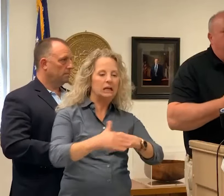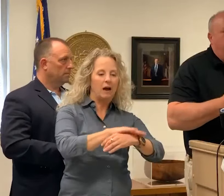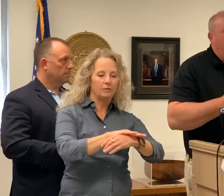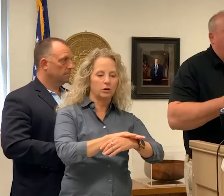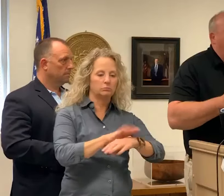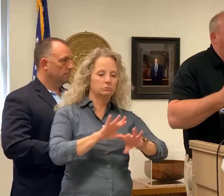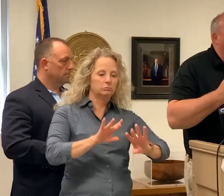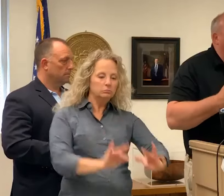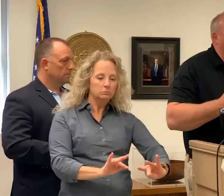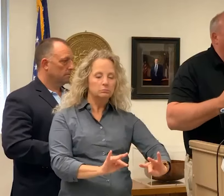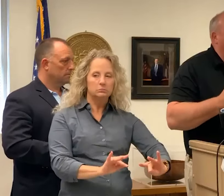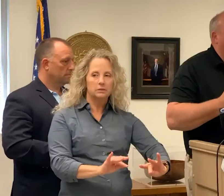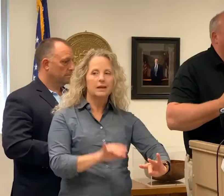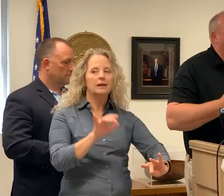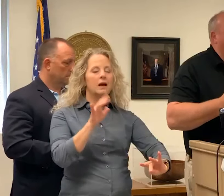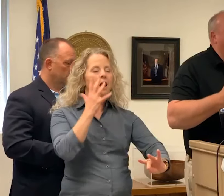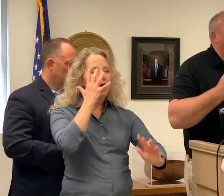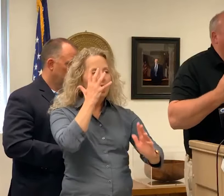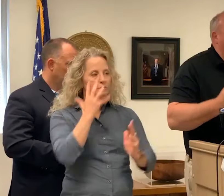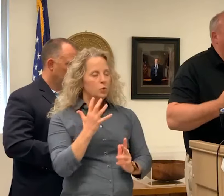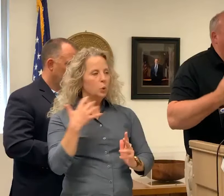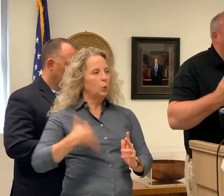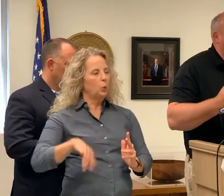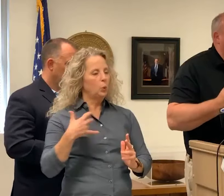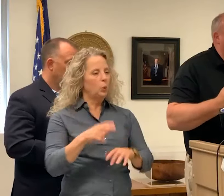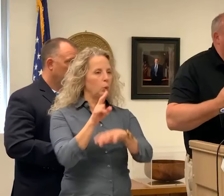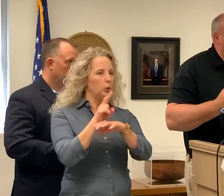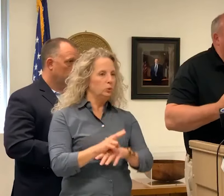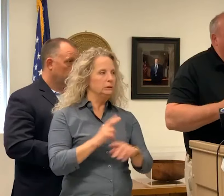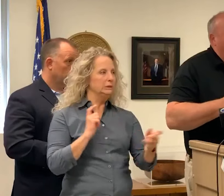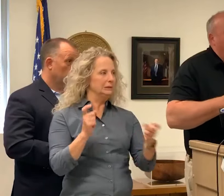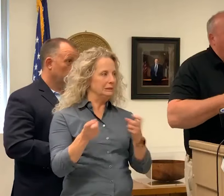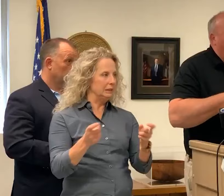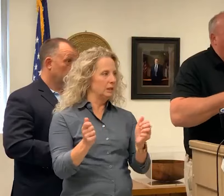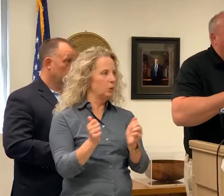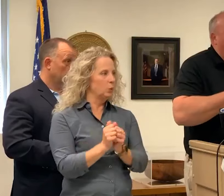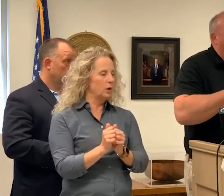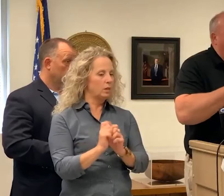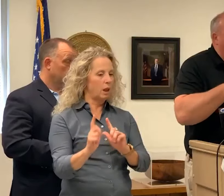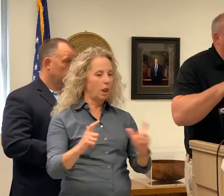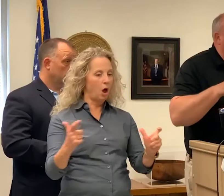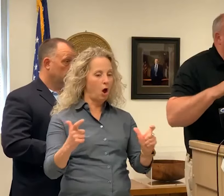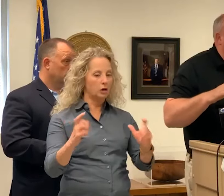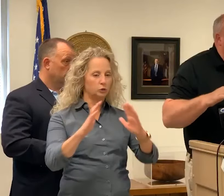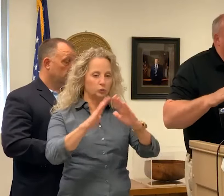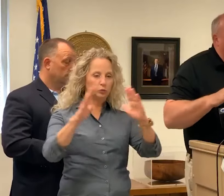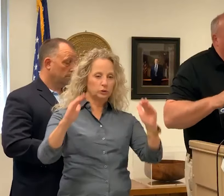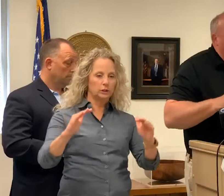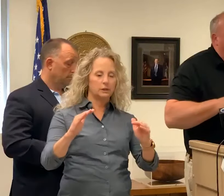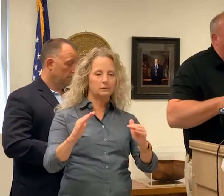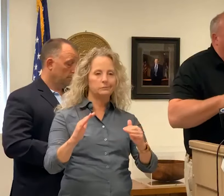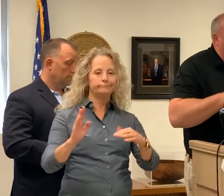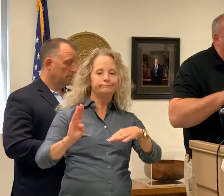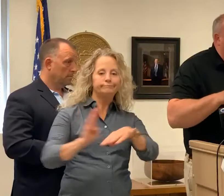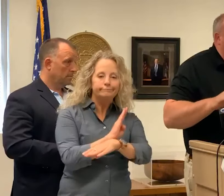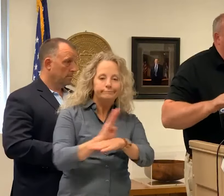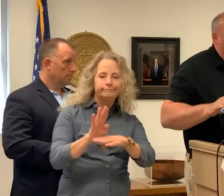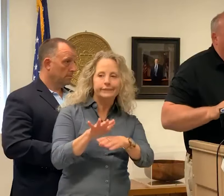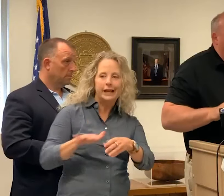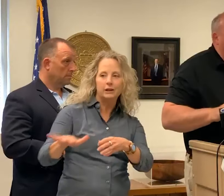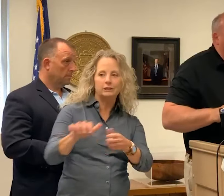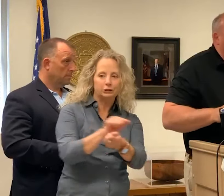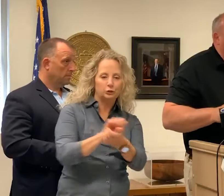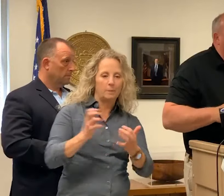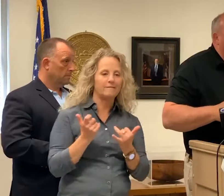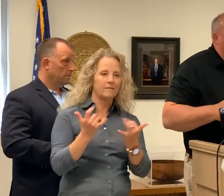down. We've unfortunately gotten very used to dealing with large residential and commercial areas that have been